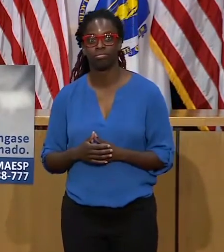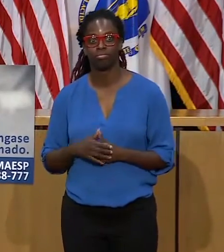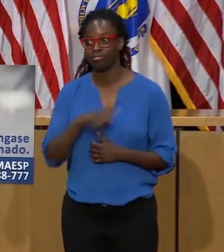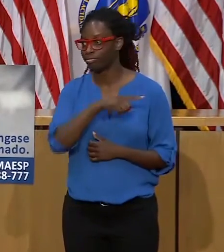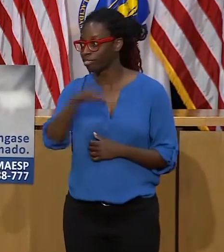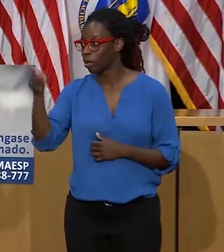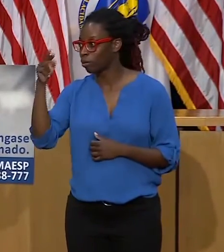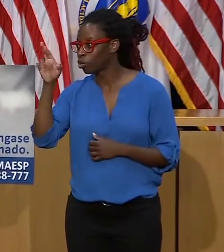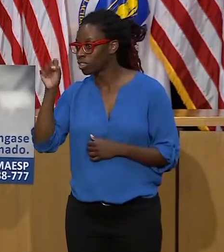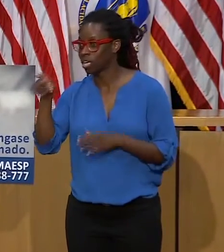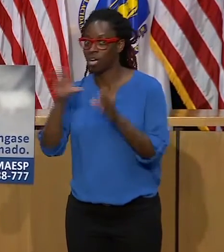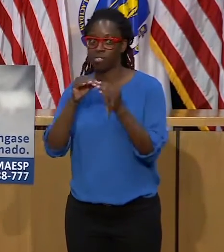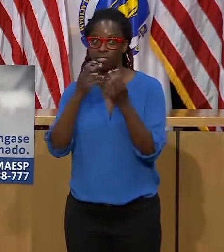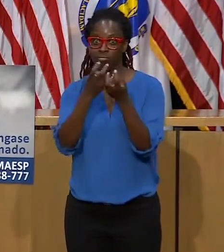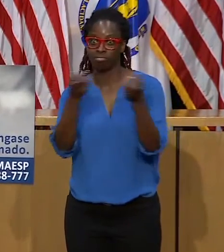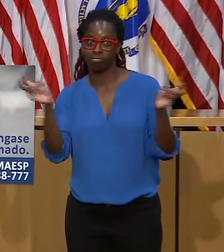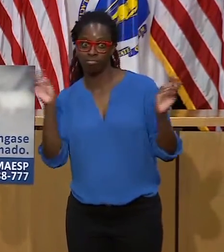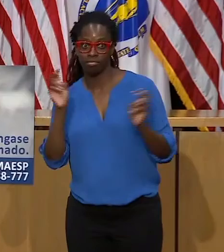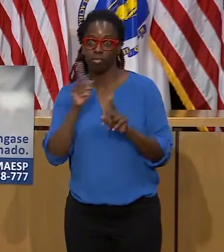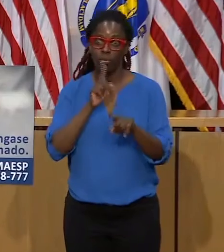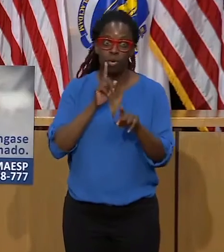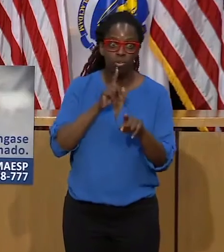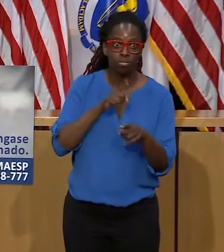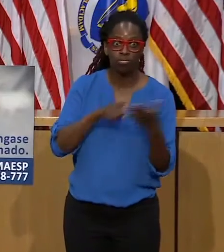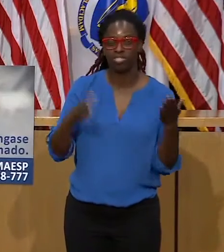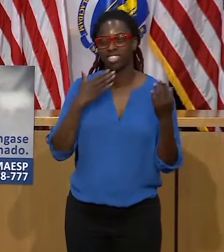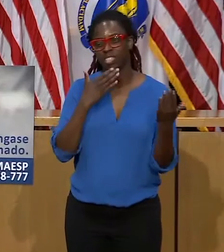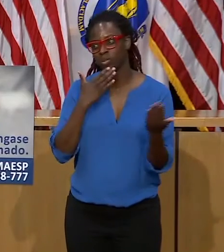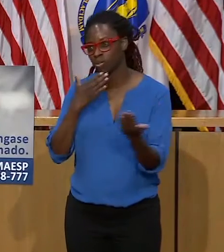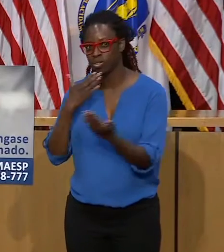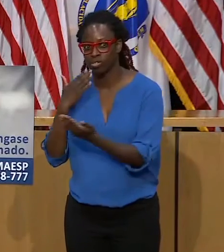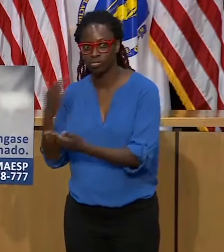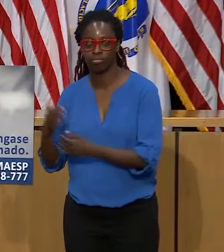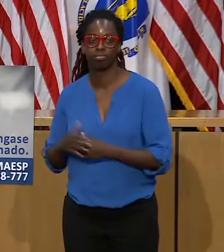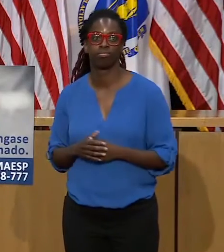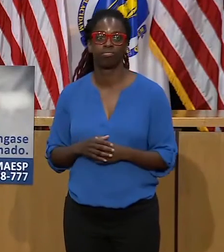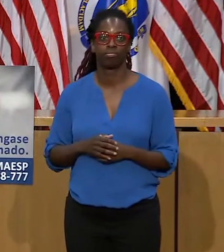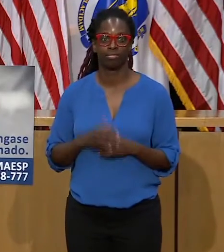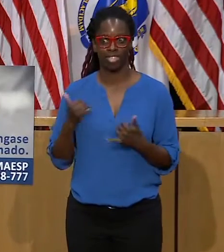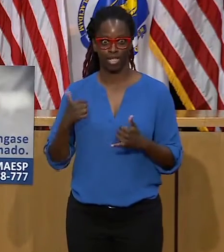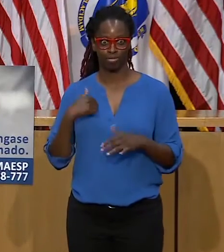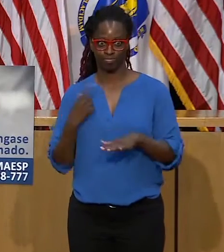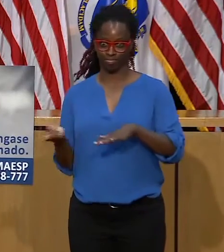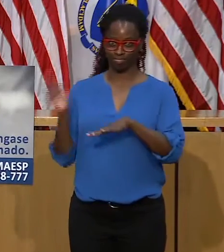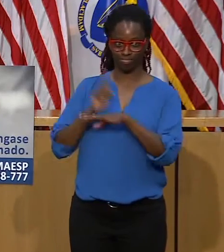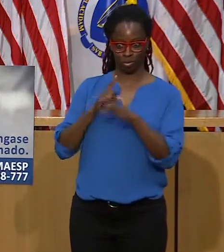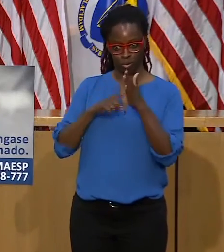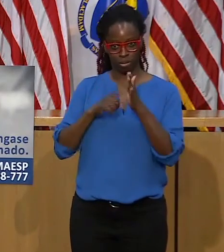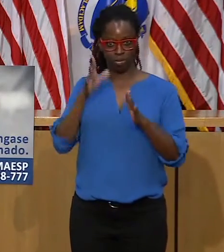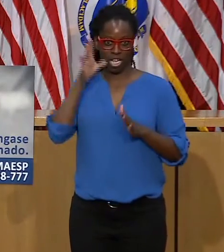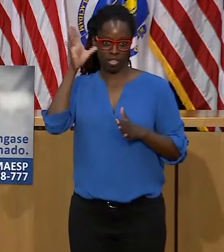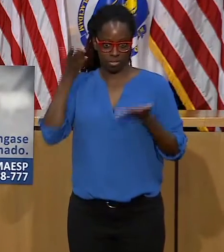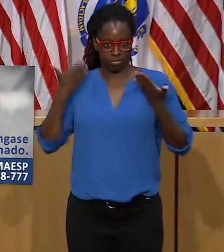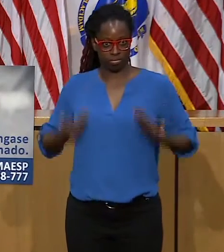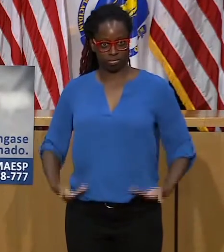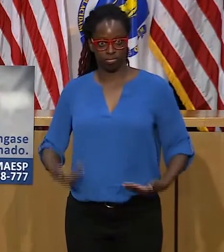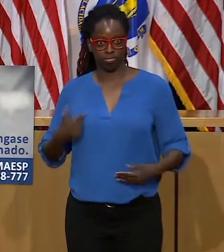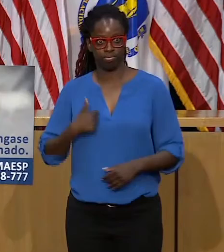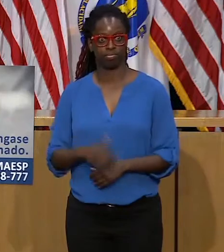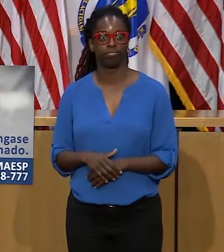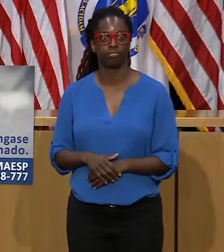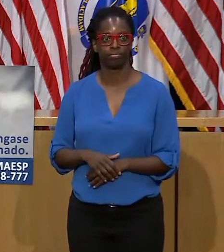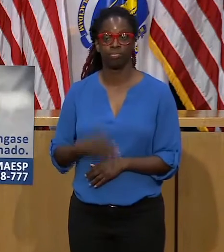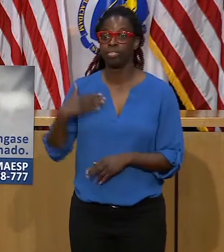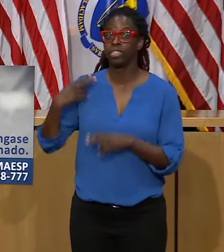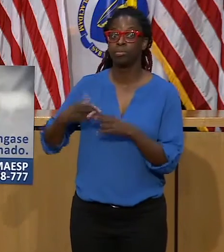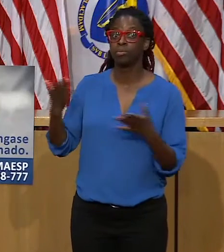the important opportunity to allow me to speak on behalf of the parents. My name is Raquel Quesada, advocate for the rights of